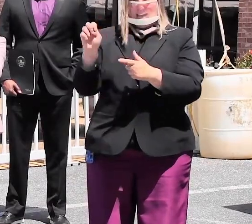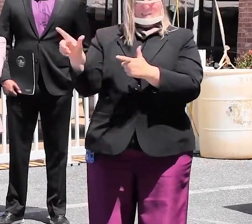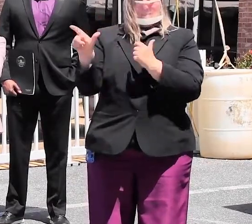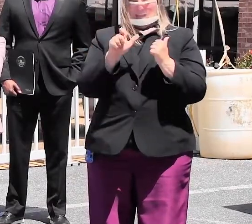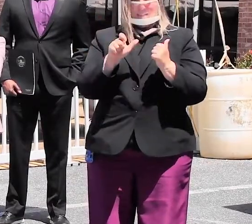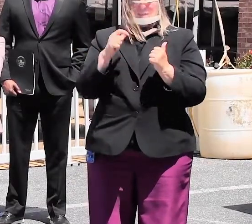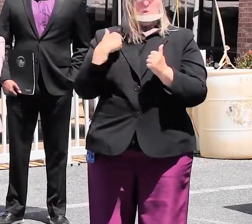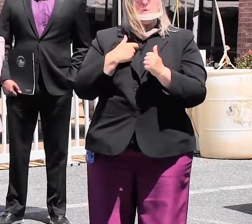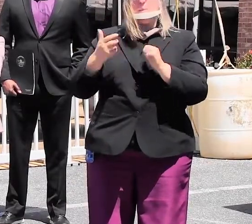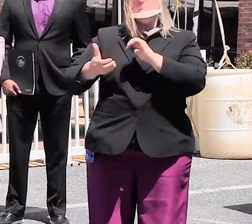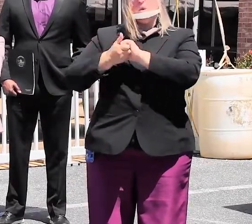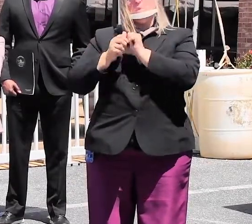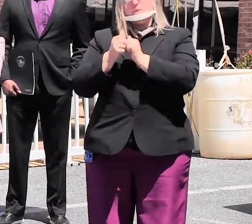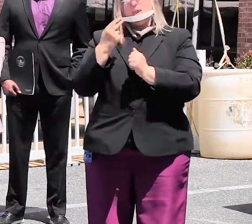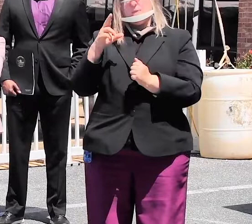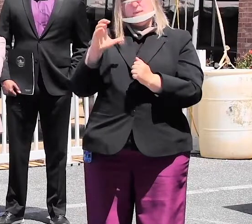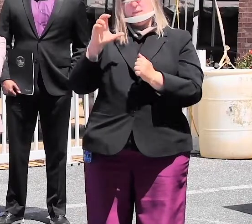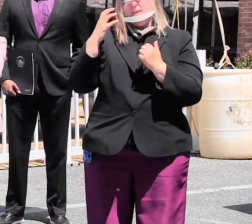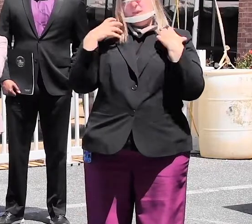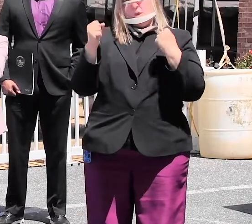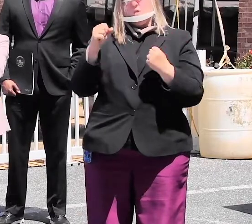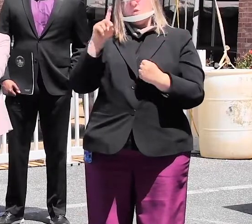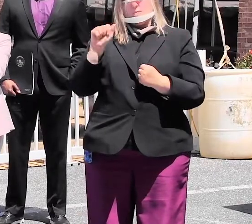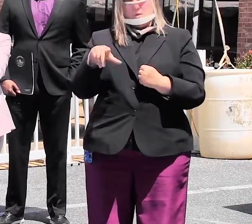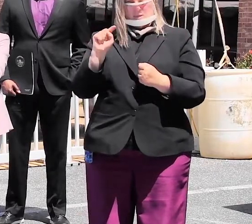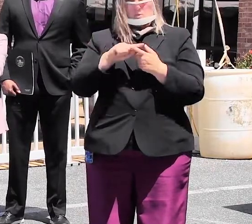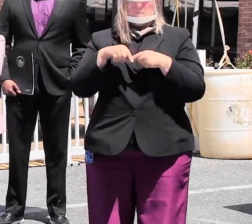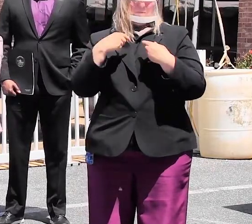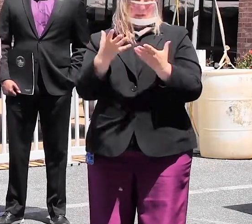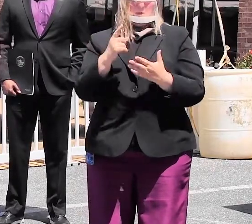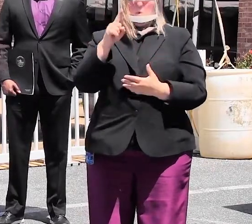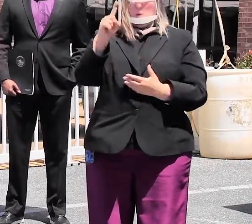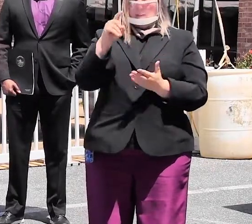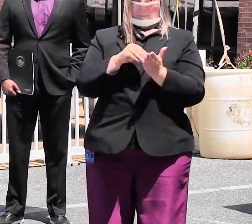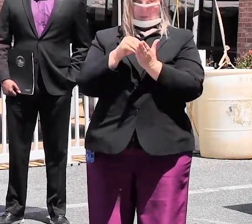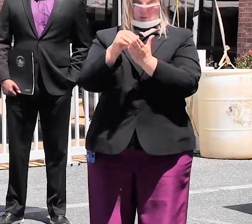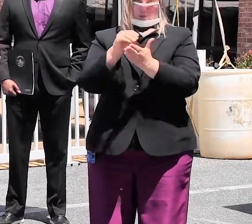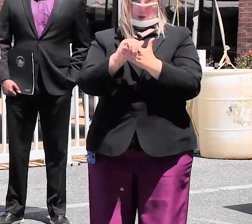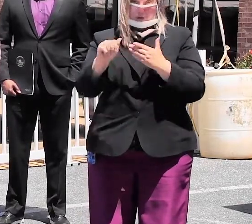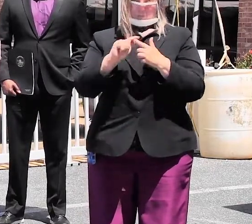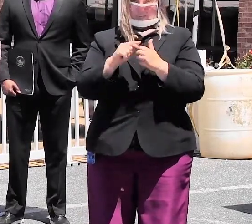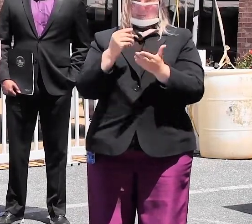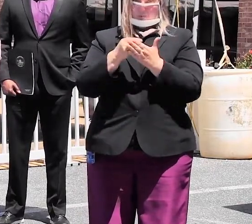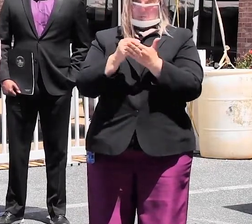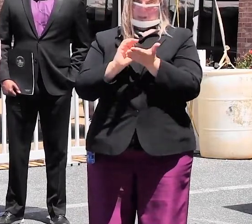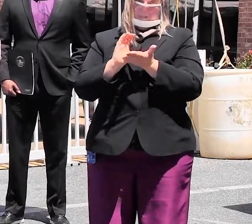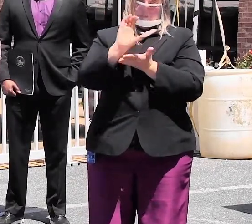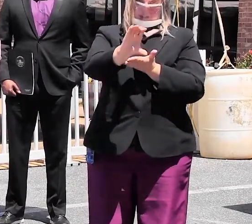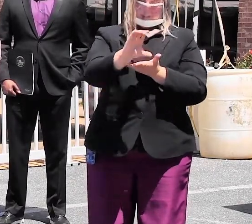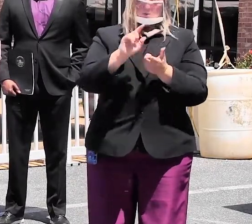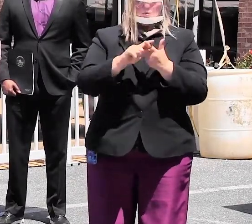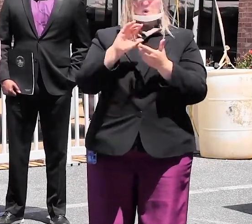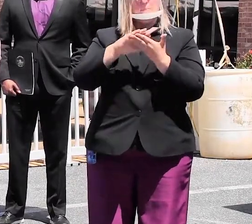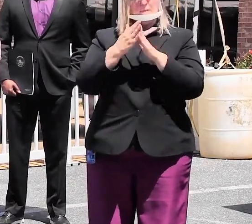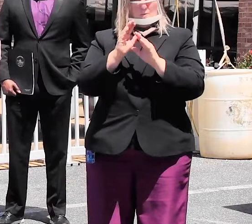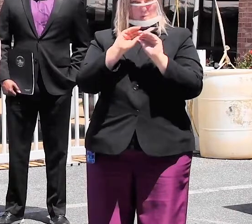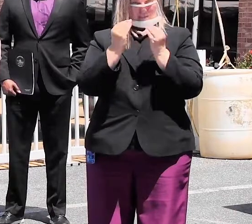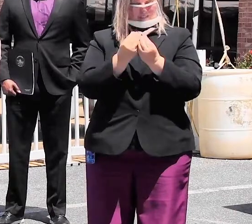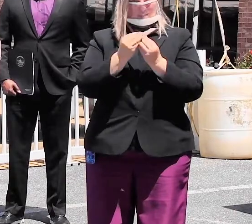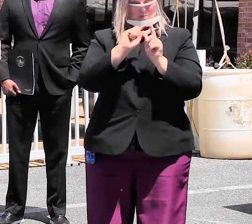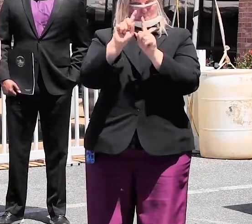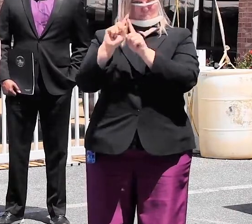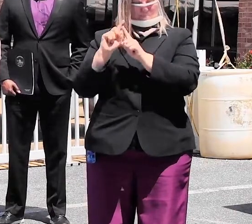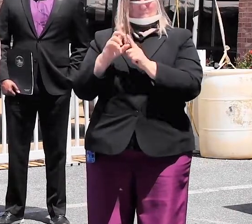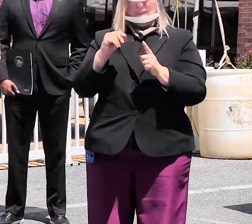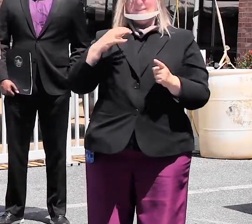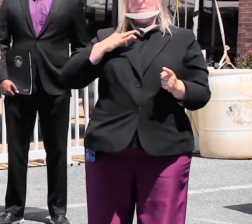we are partnering with the Howard County Health Department to provide $1 million in grant funding to community organizations